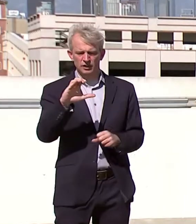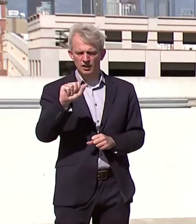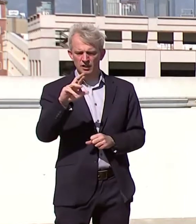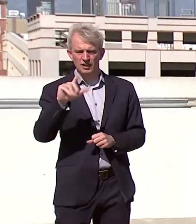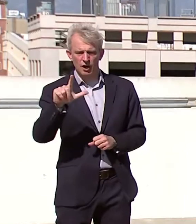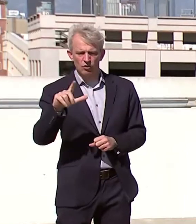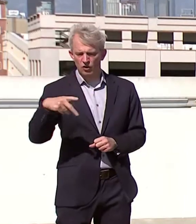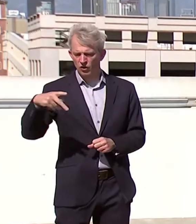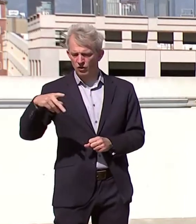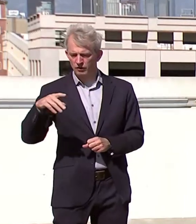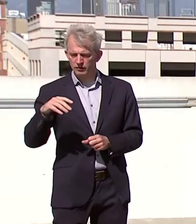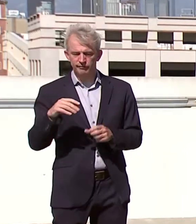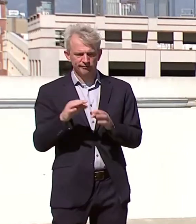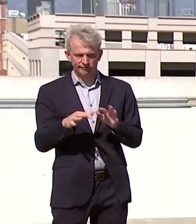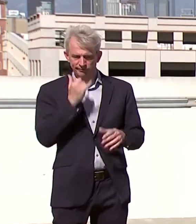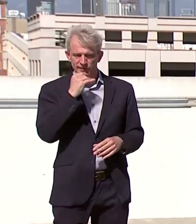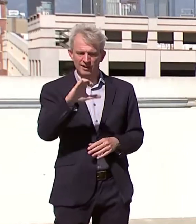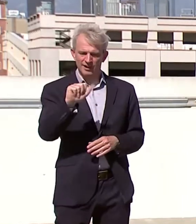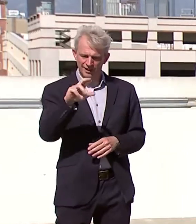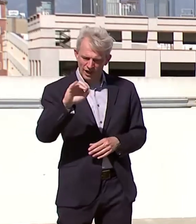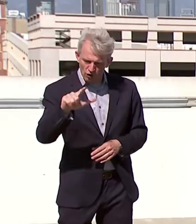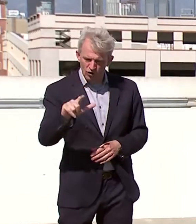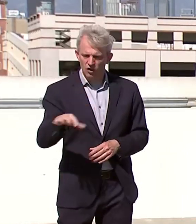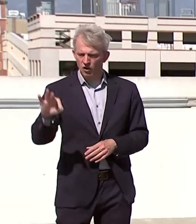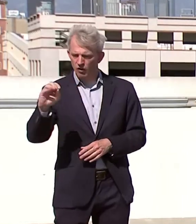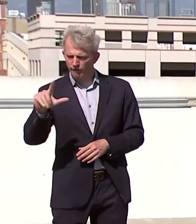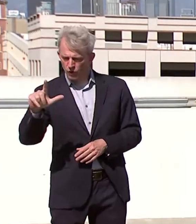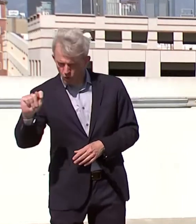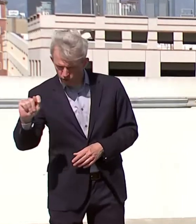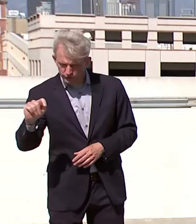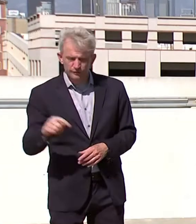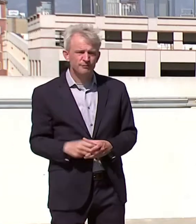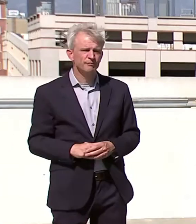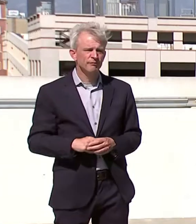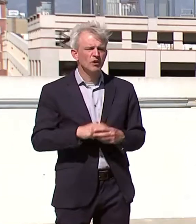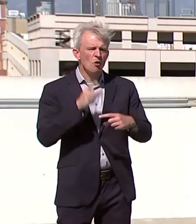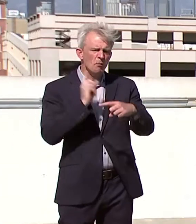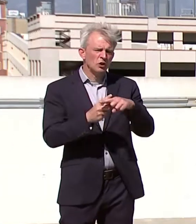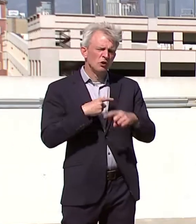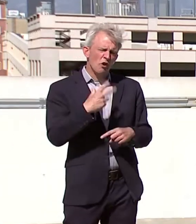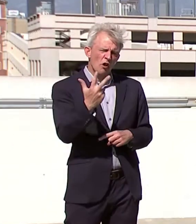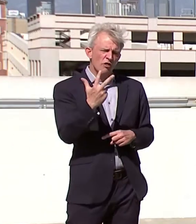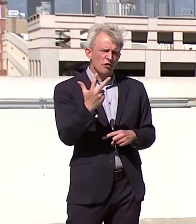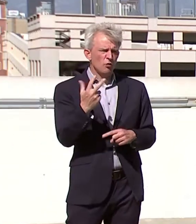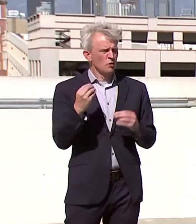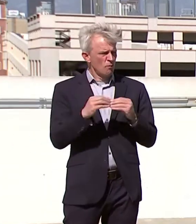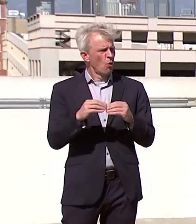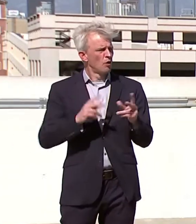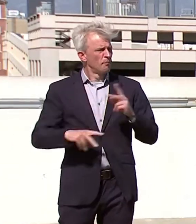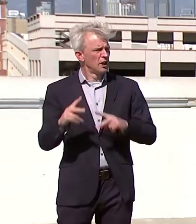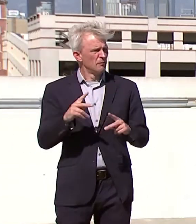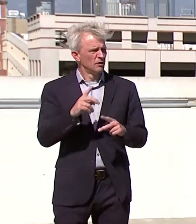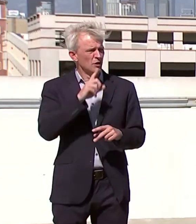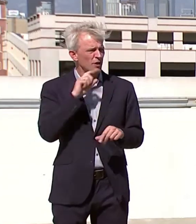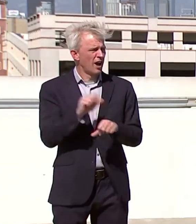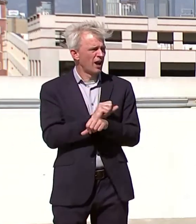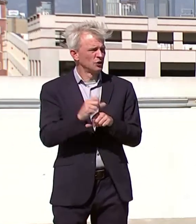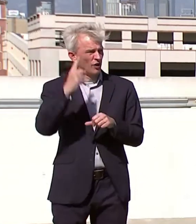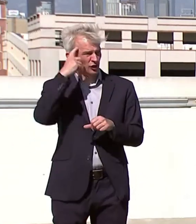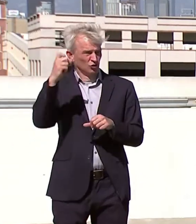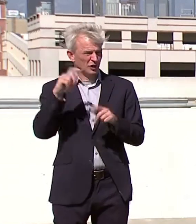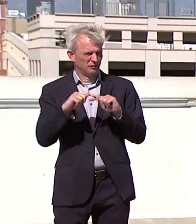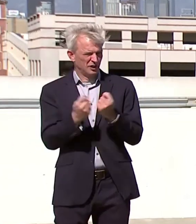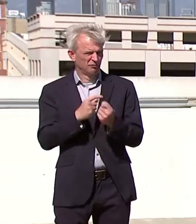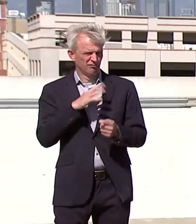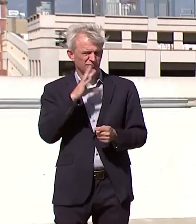Now, those are the most famous people, but we've got some lesser notables that are here with us today too, three of them. They're actually the dream team that I